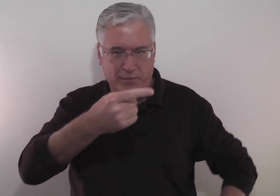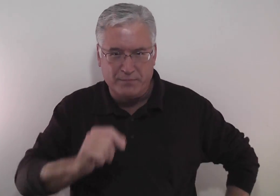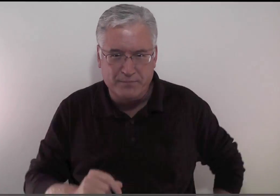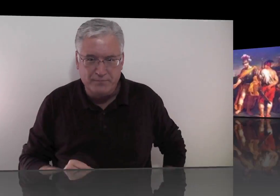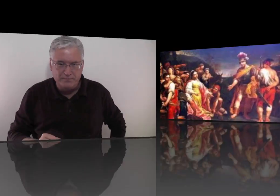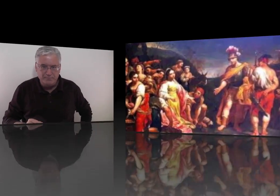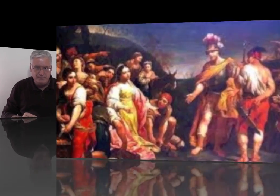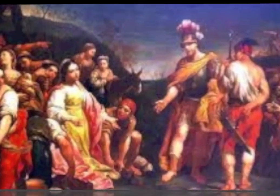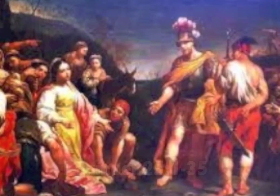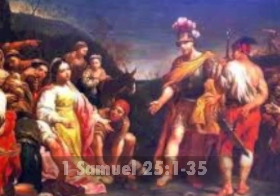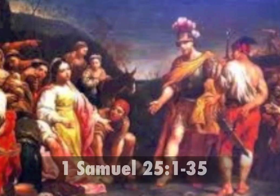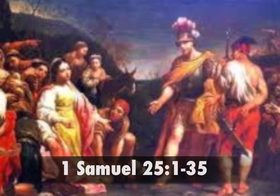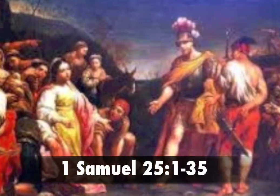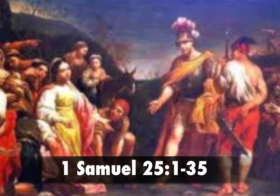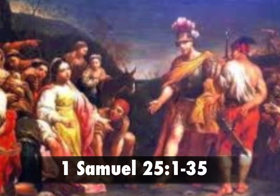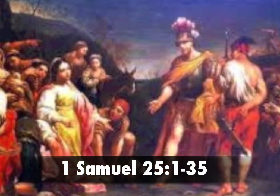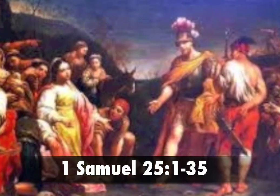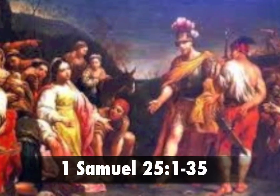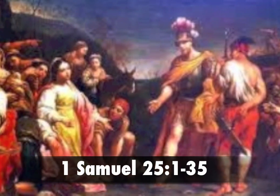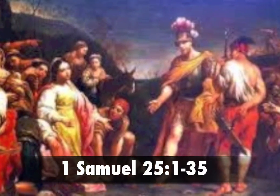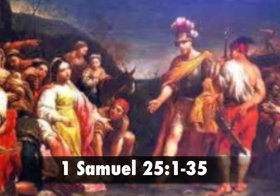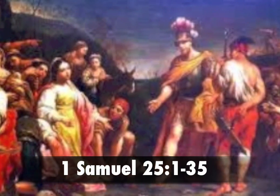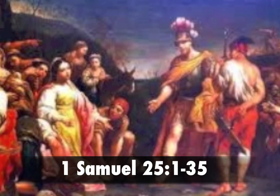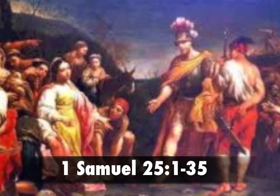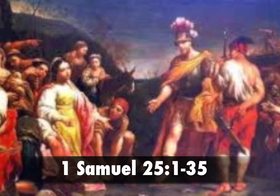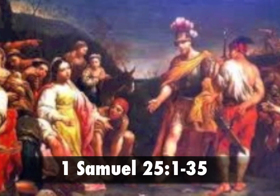Nabal. You can read about it here.